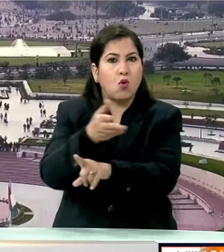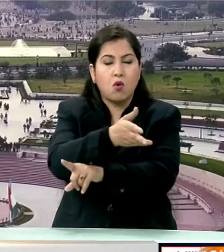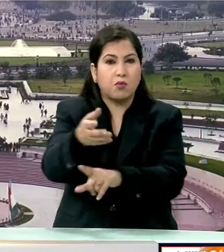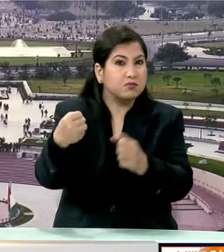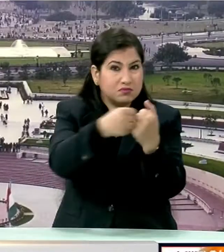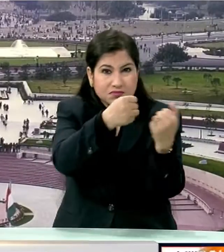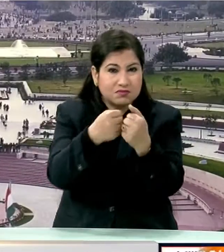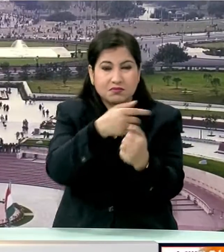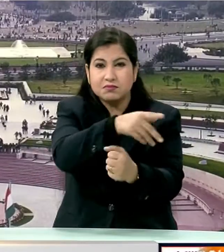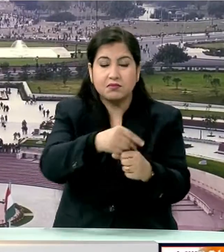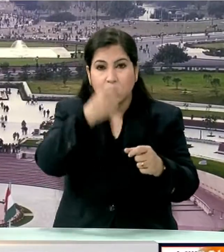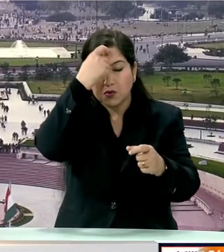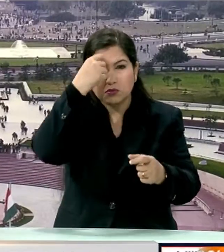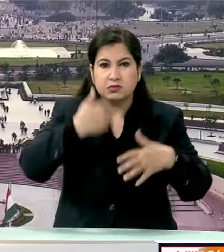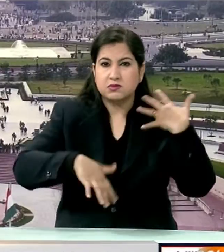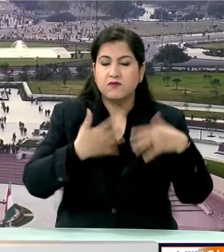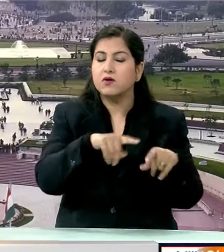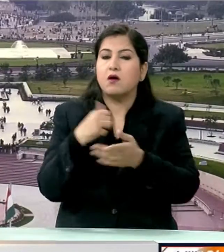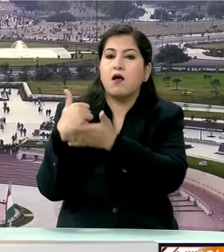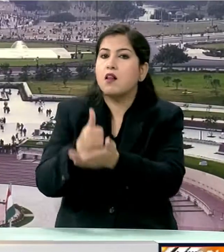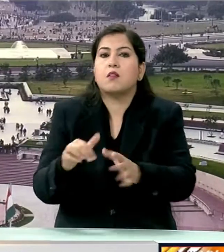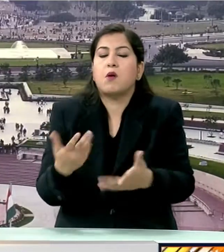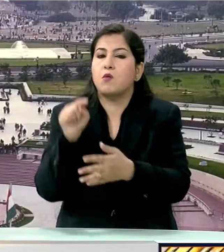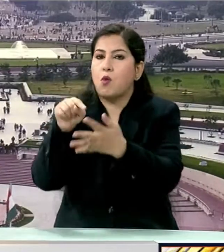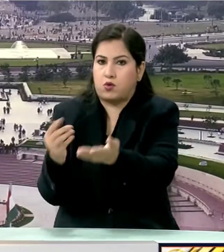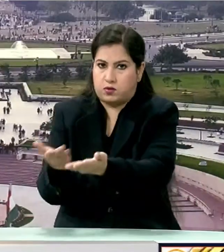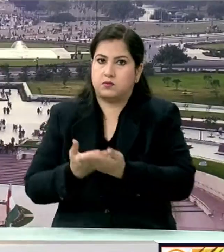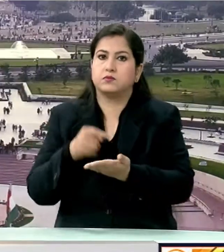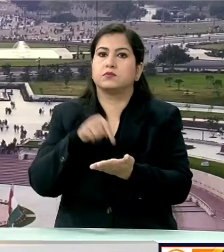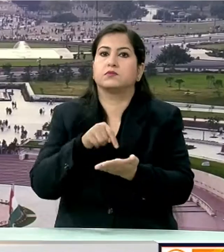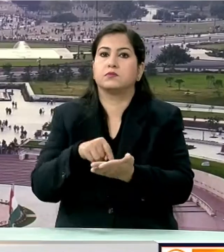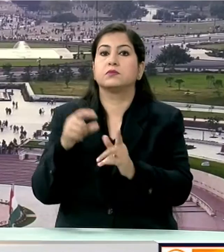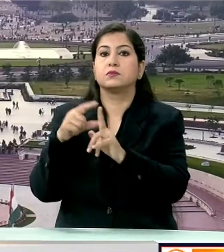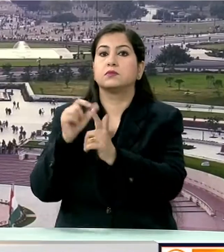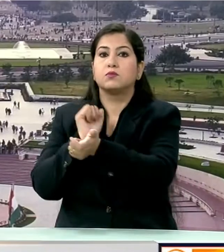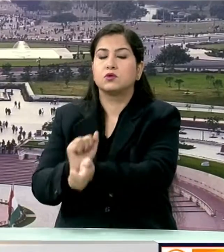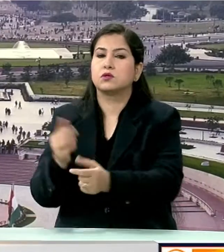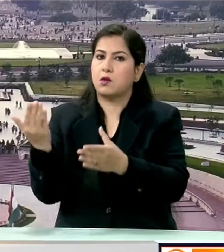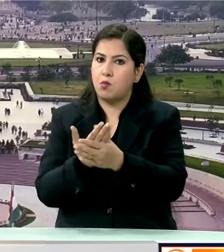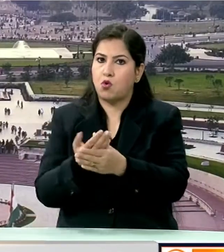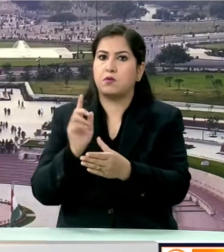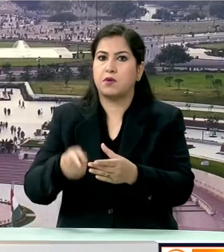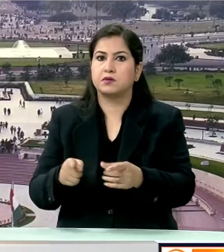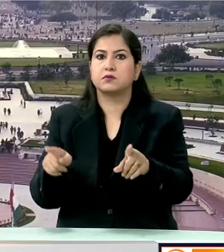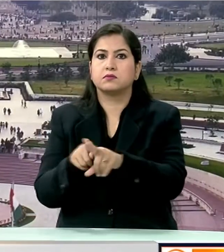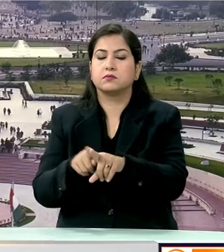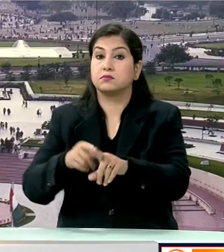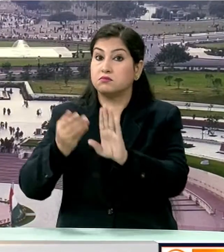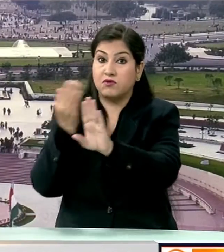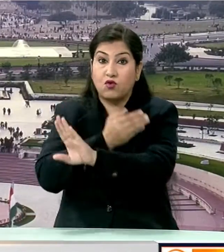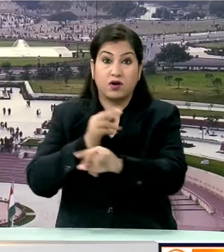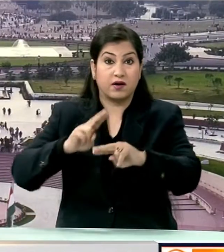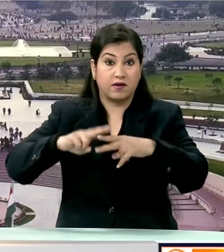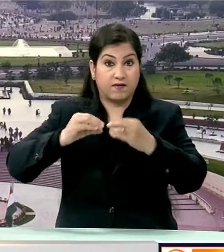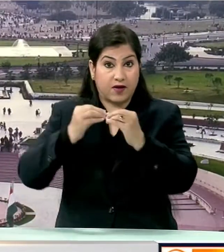people affected by violence in northeast Delhi. The court has directed Delhi police to file a report in compliance with its